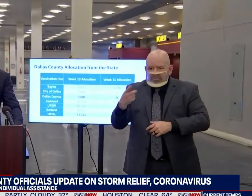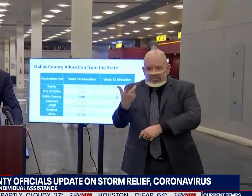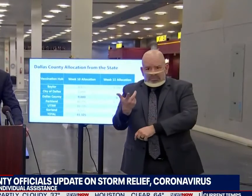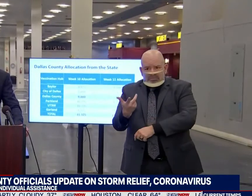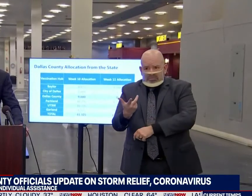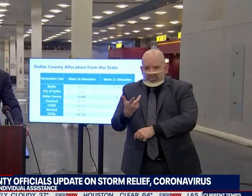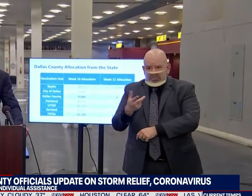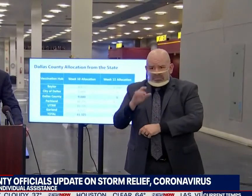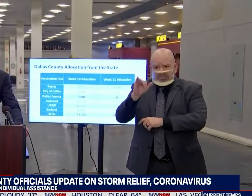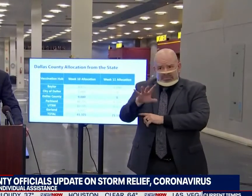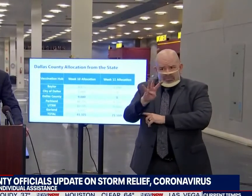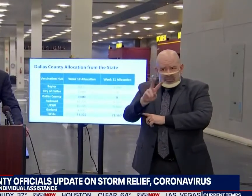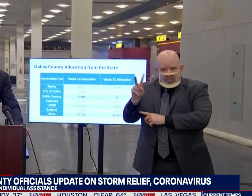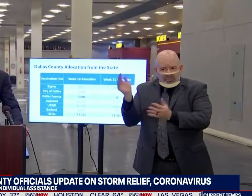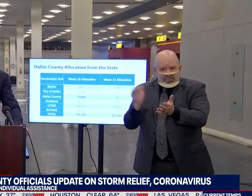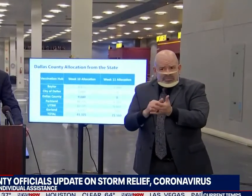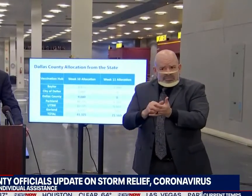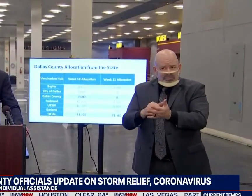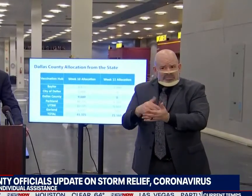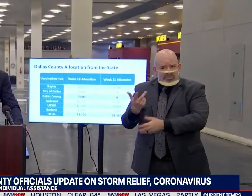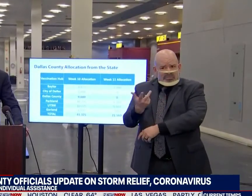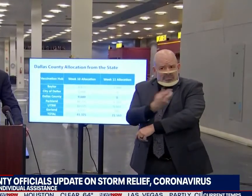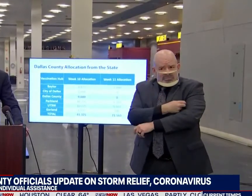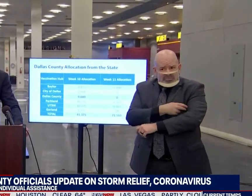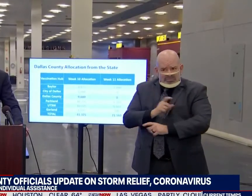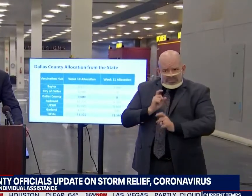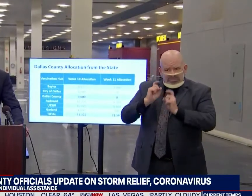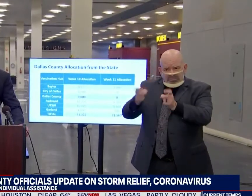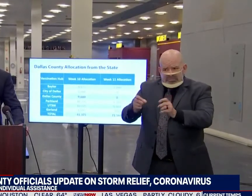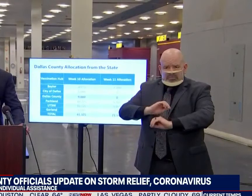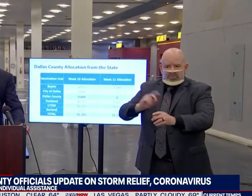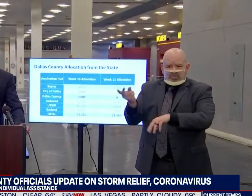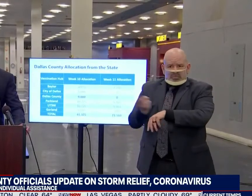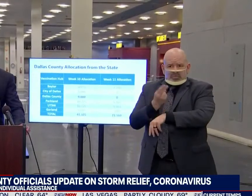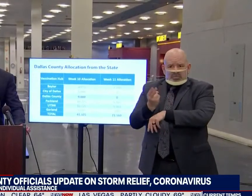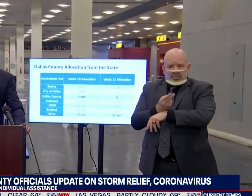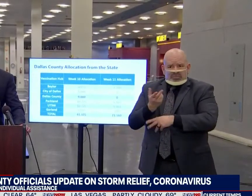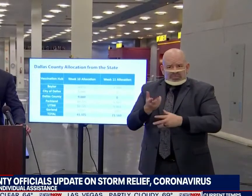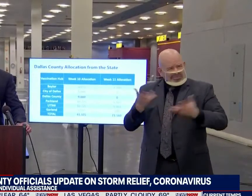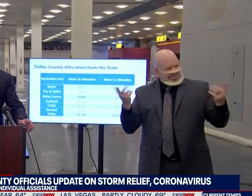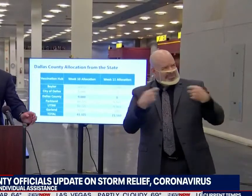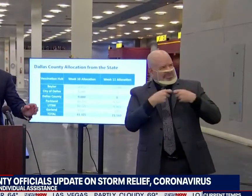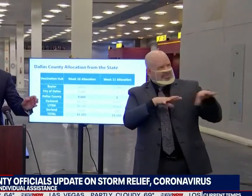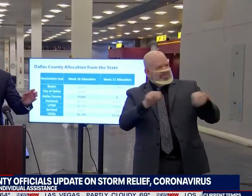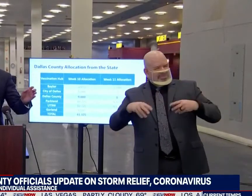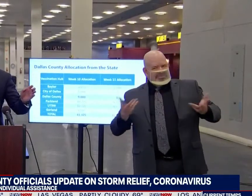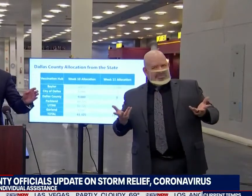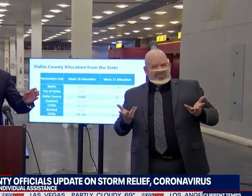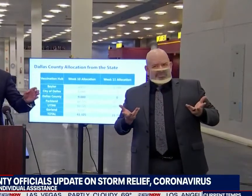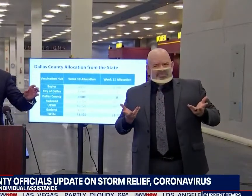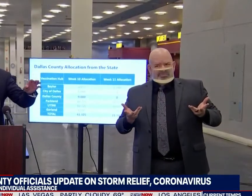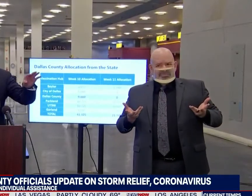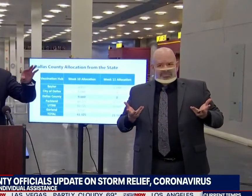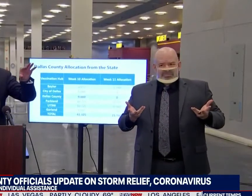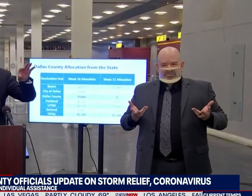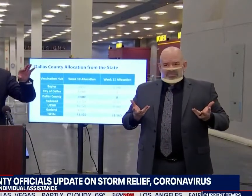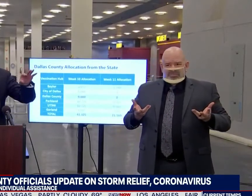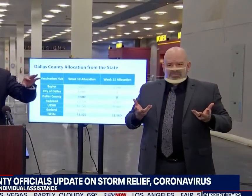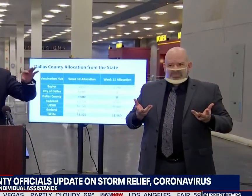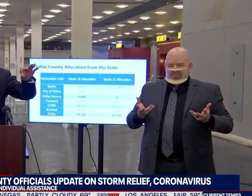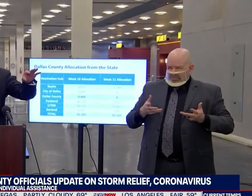vaccines in Dallas and Taran County. So after we were awarded the allotment from the federal